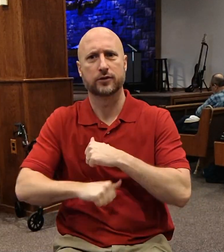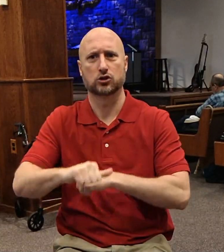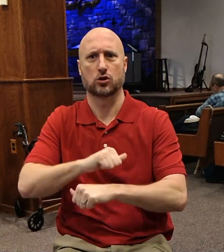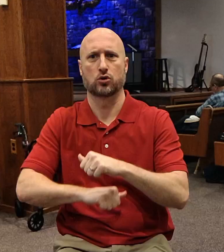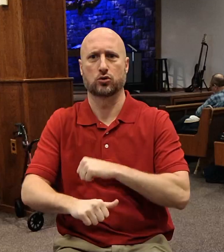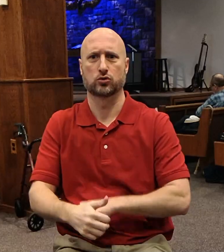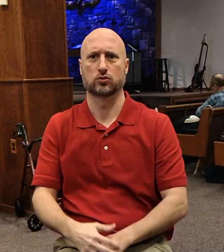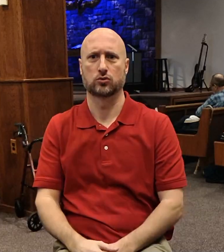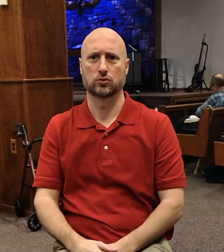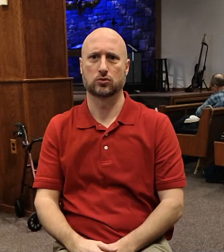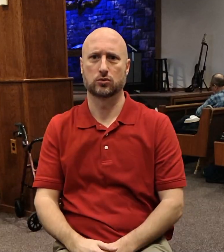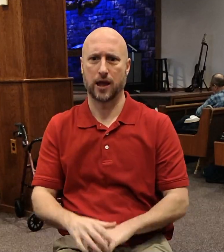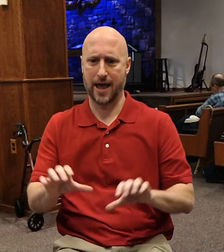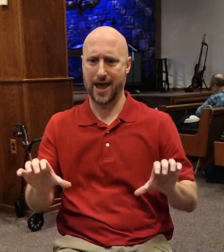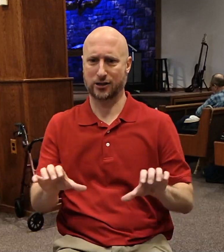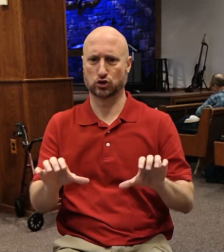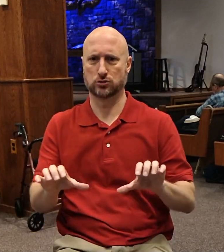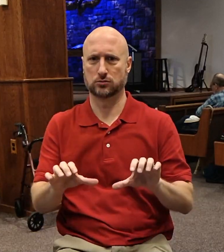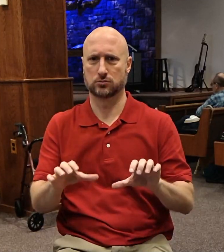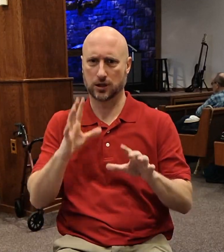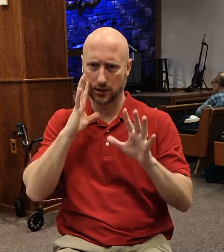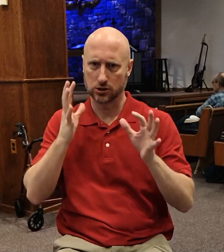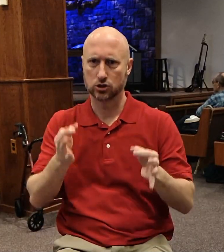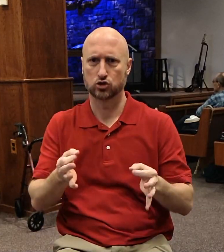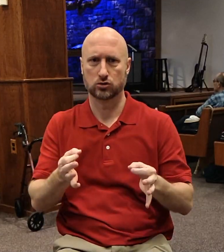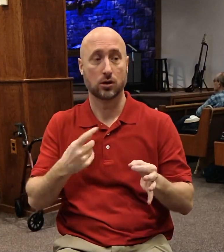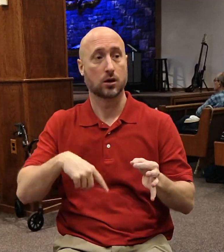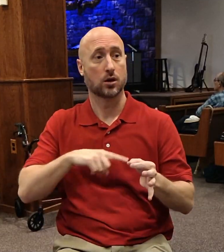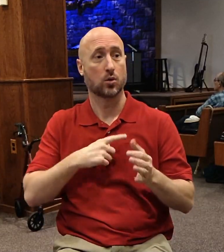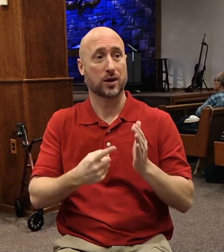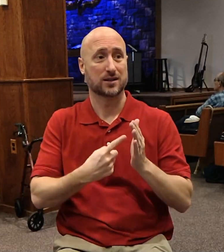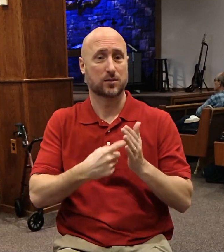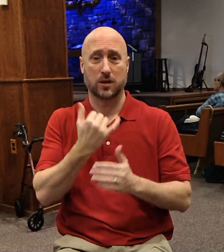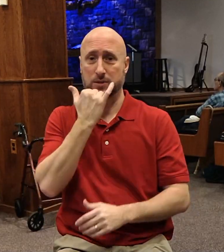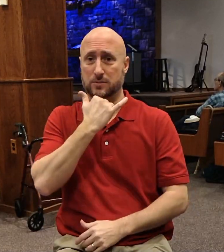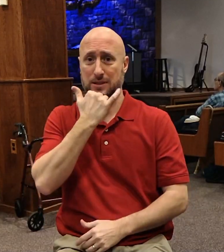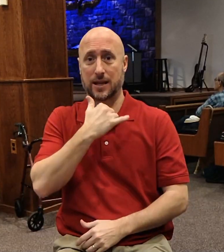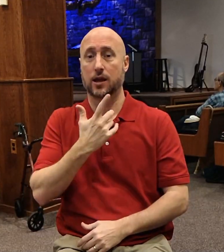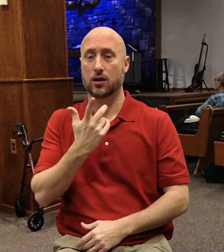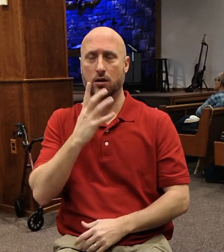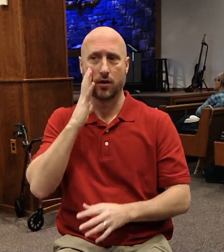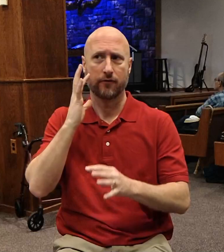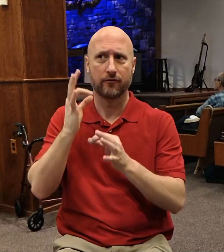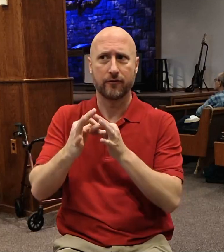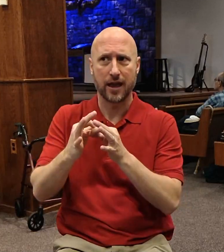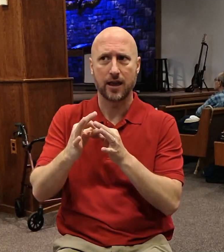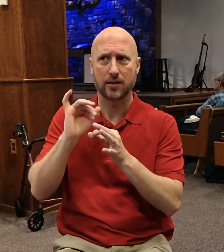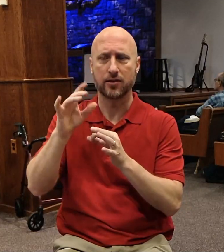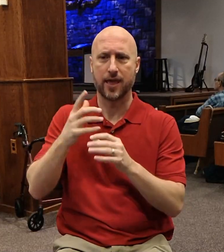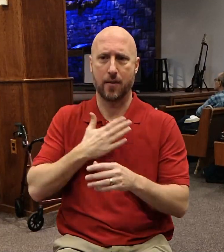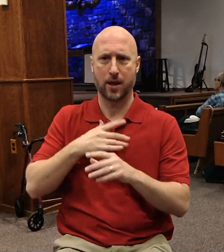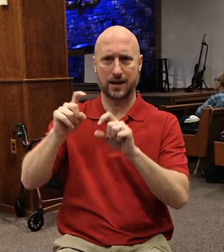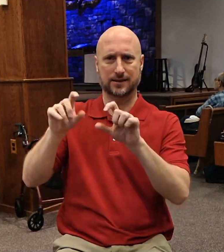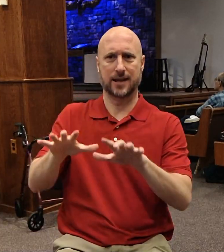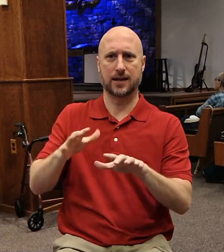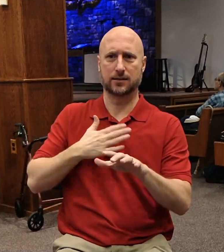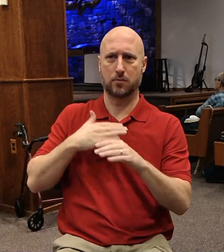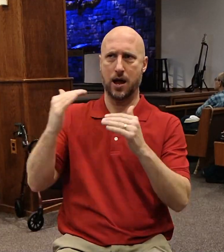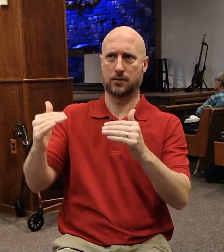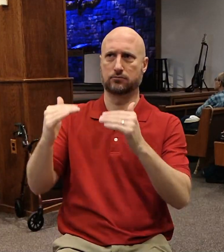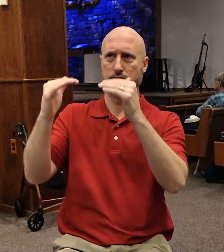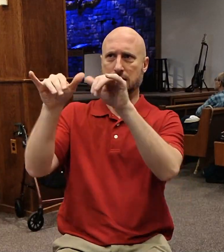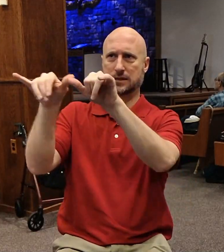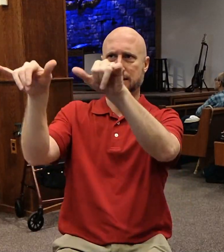We make the mistake so often of making faith the test the mark on our lives.